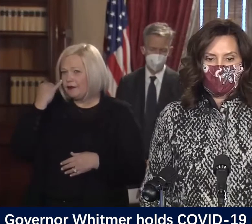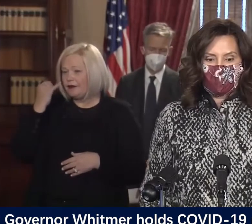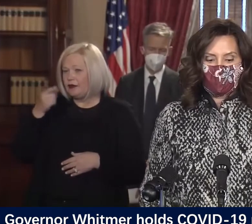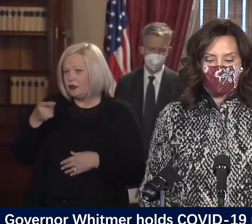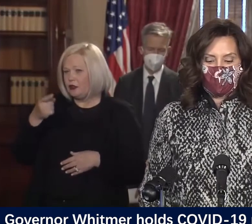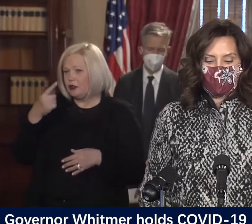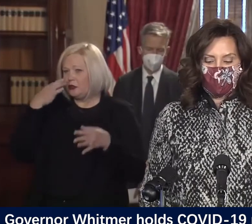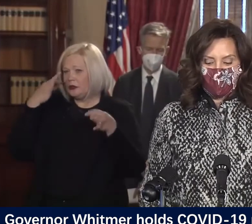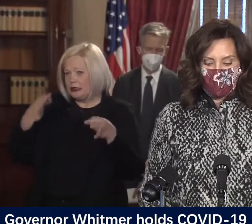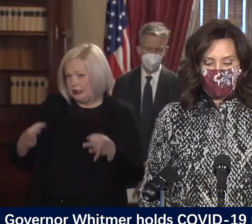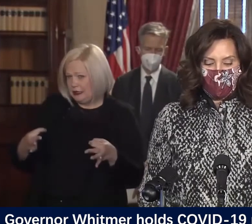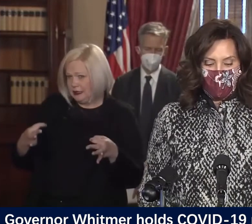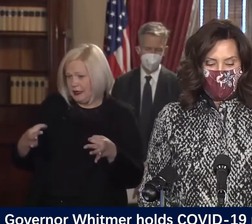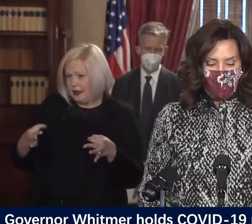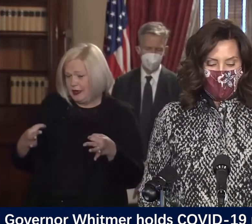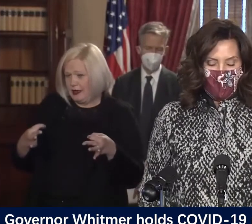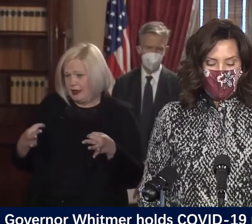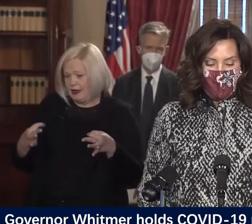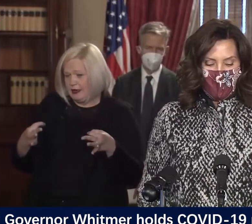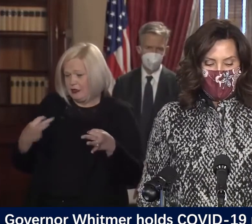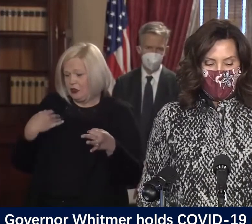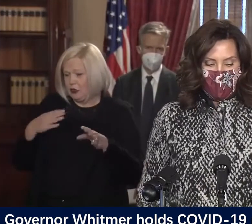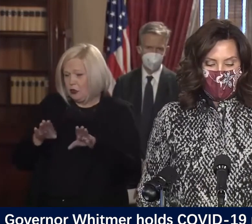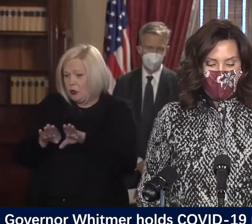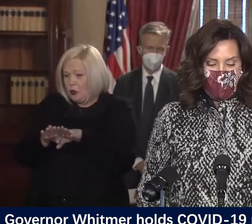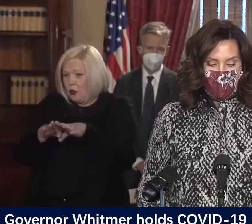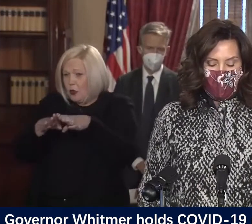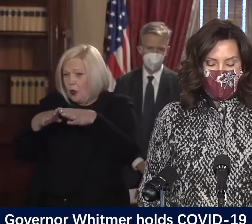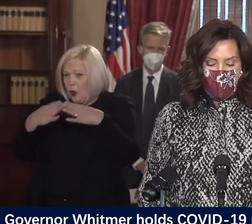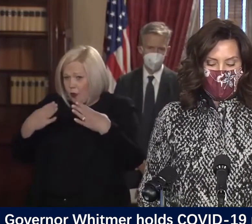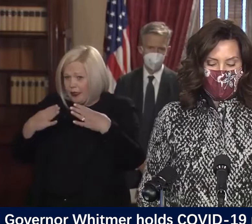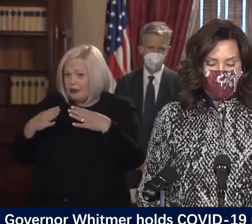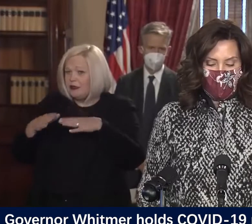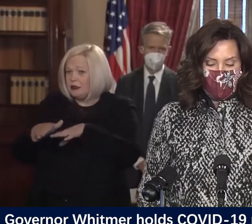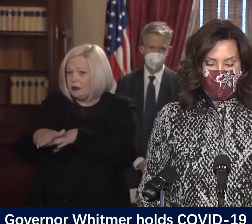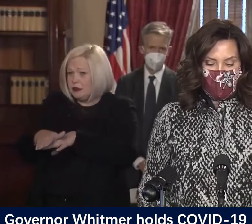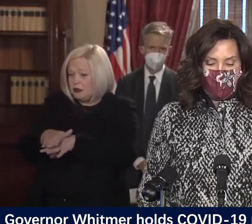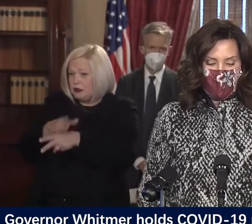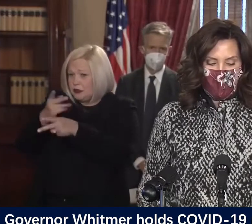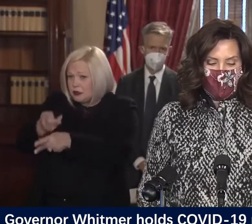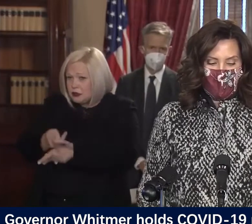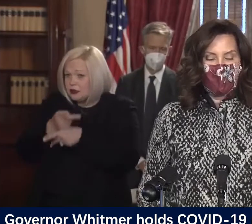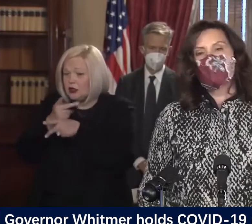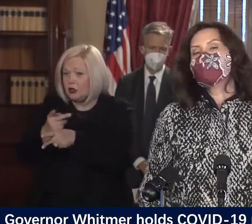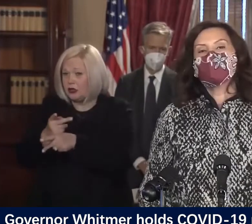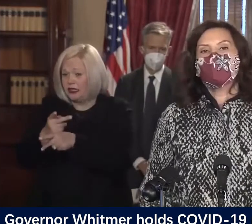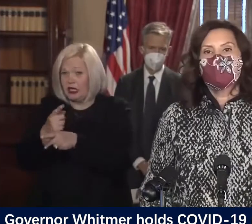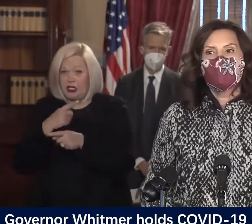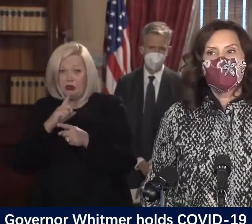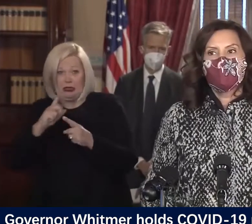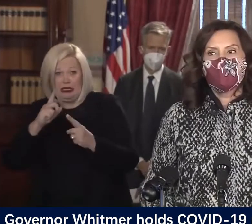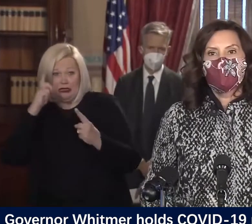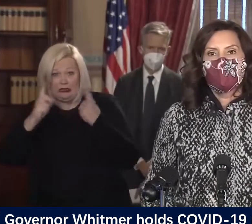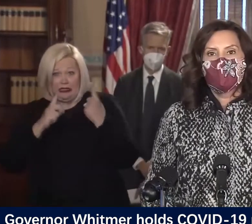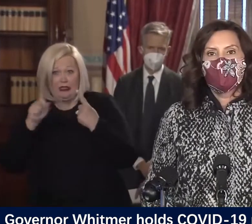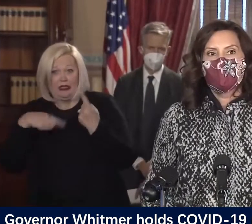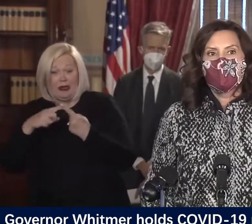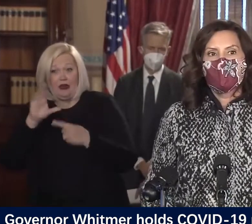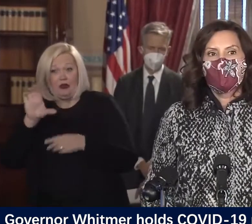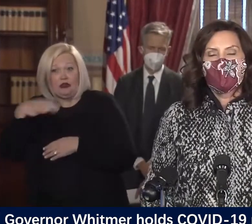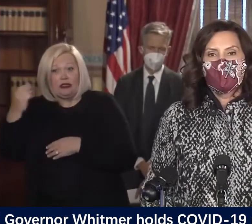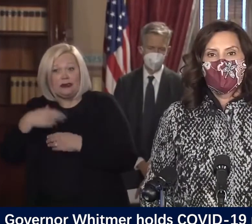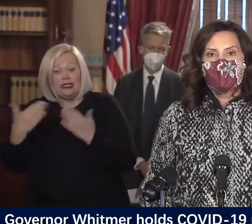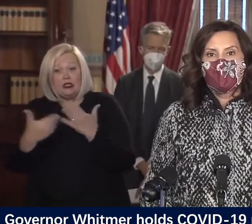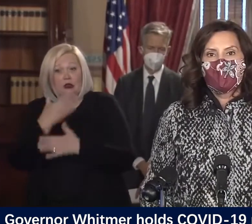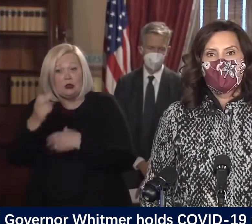decide that to re-engage slowly, would you really be taking into account that Christmas and New Year's are coming? And I'm also